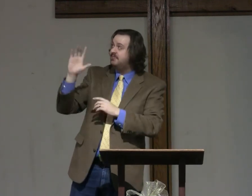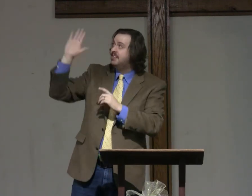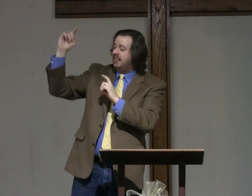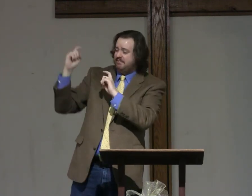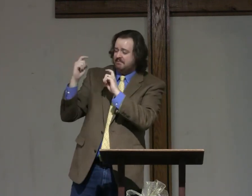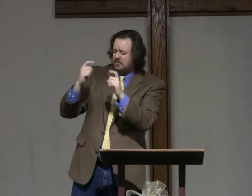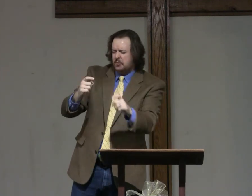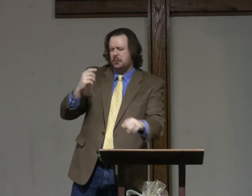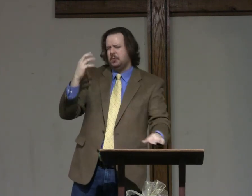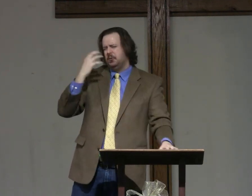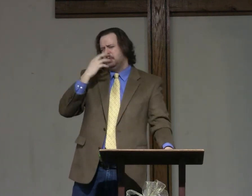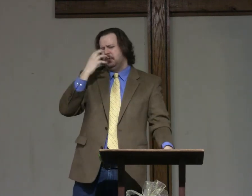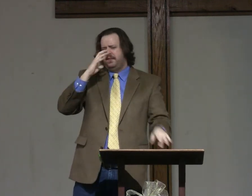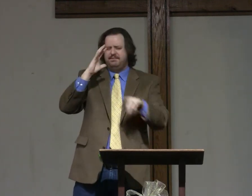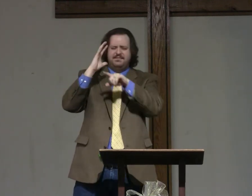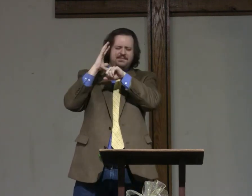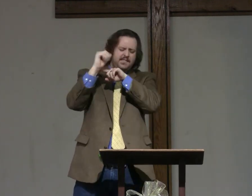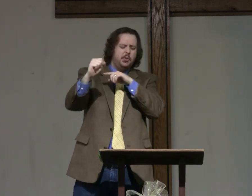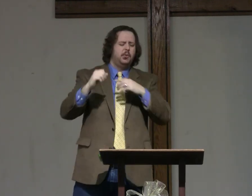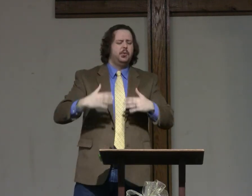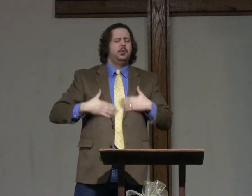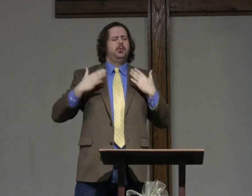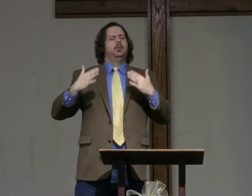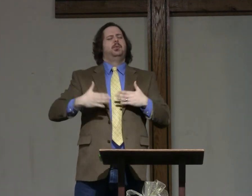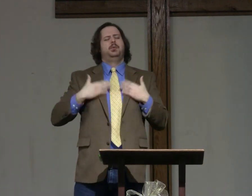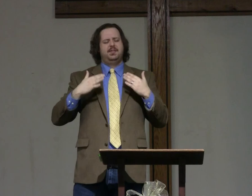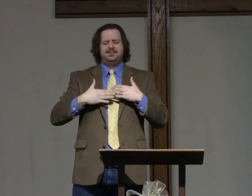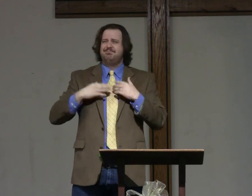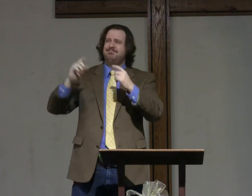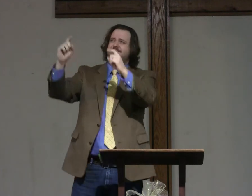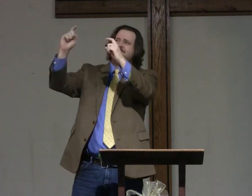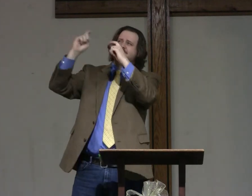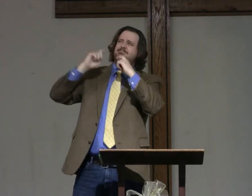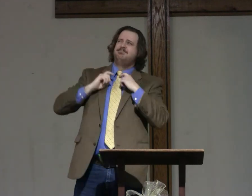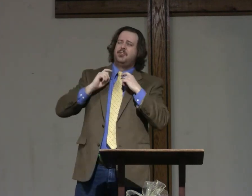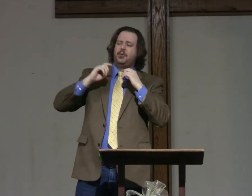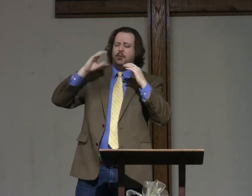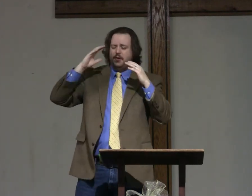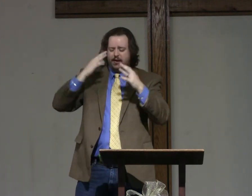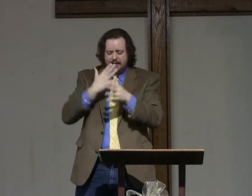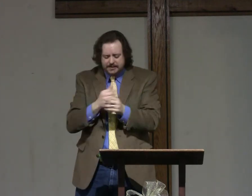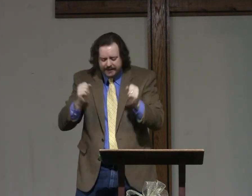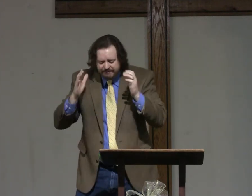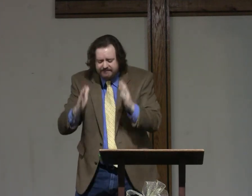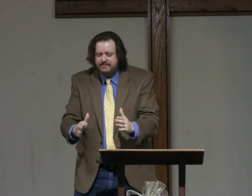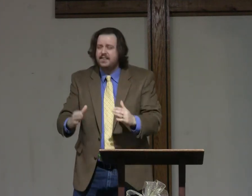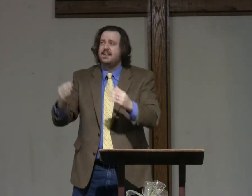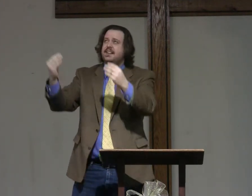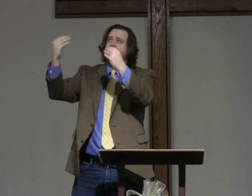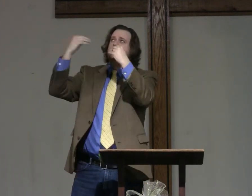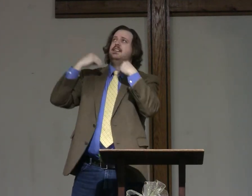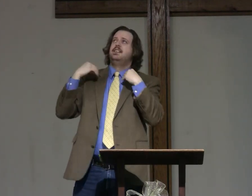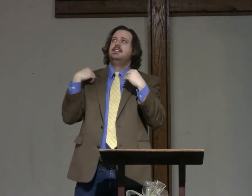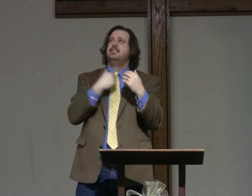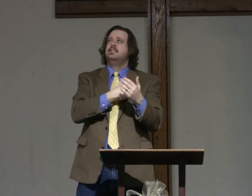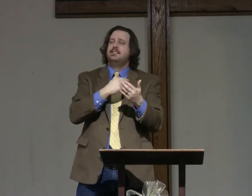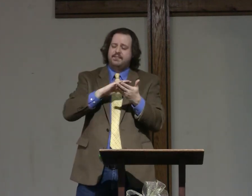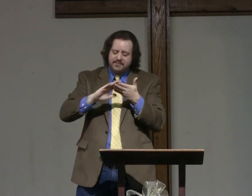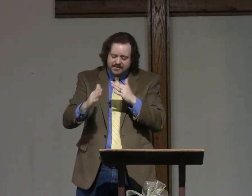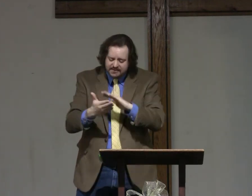his Son as the gift that surpasses all else. He gave us the